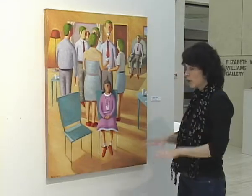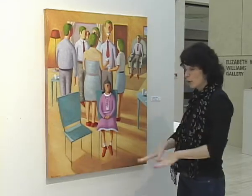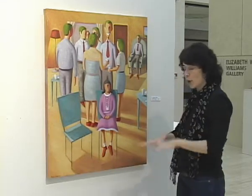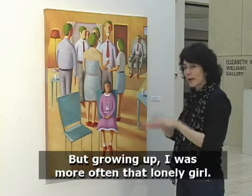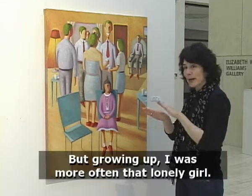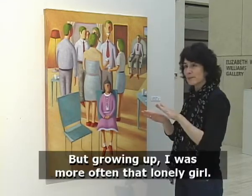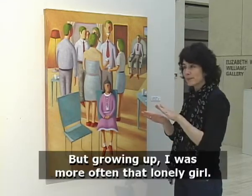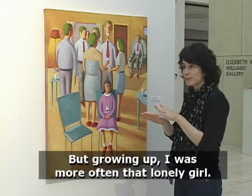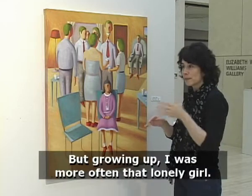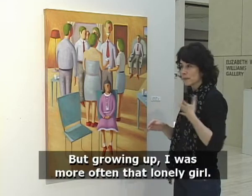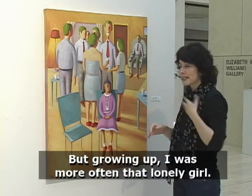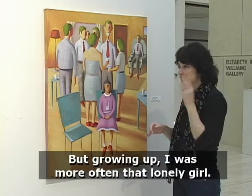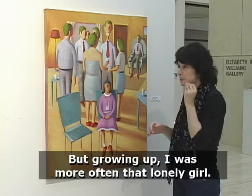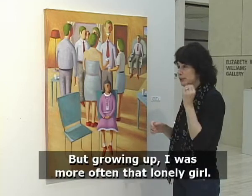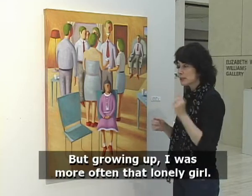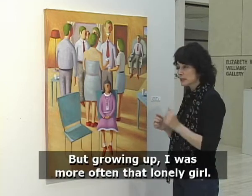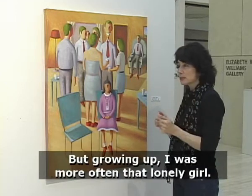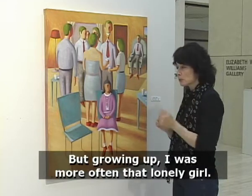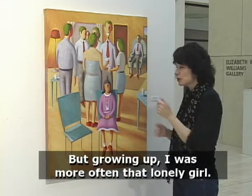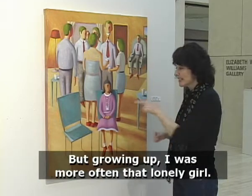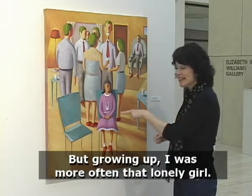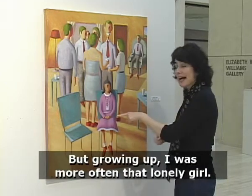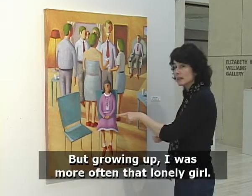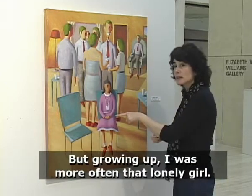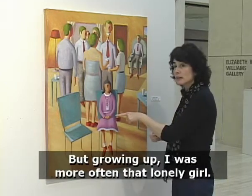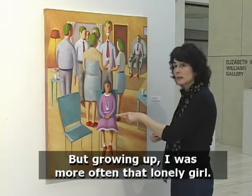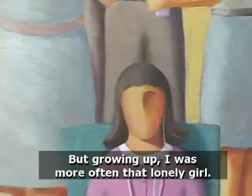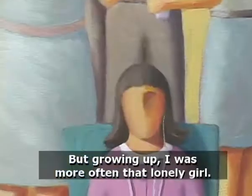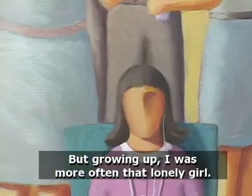But growing up, I was more often that lonely girl.